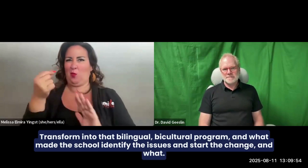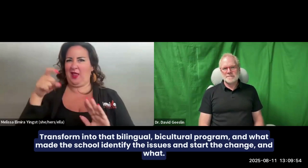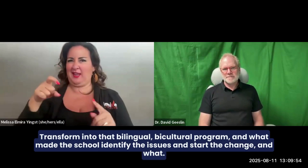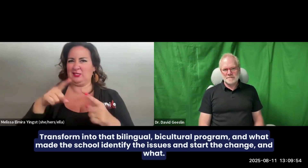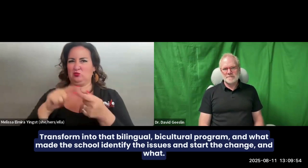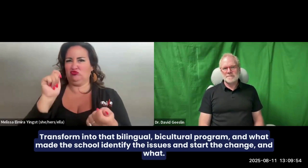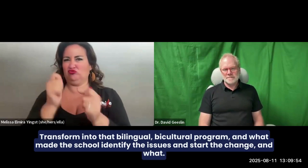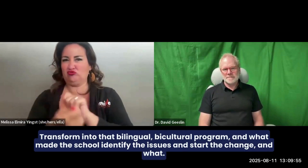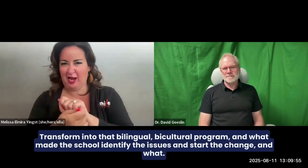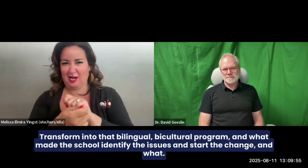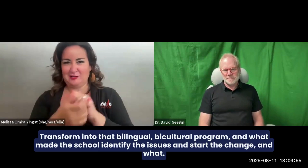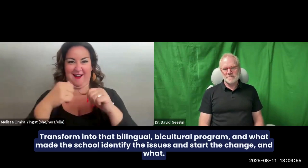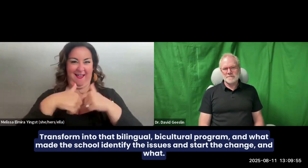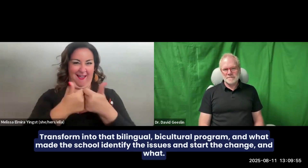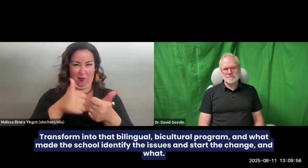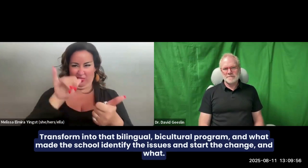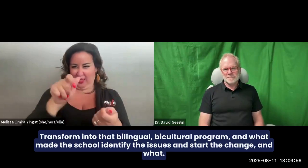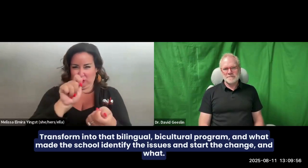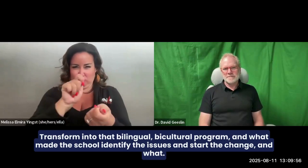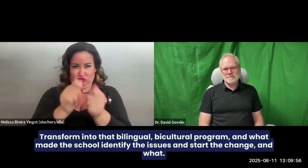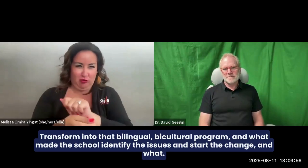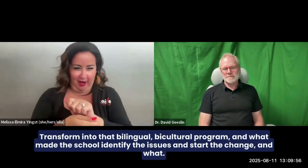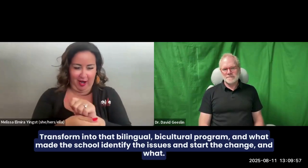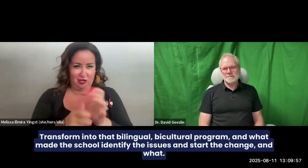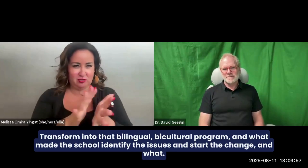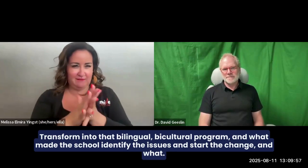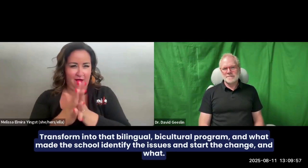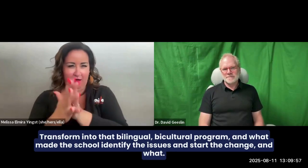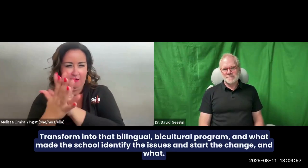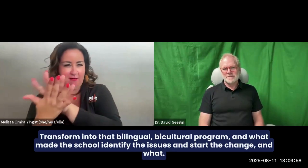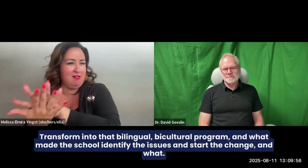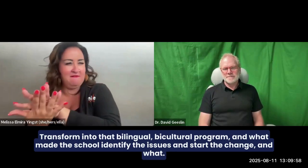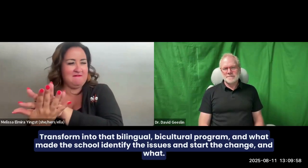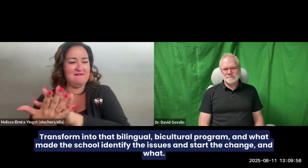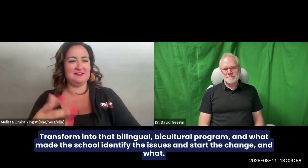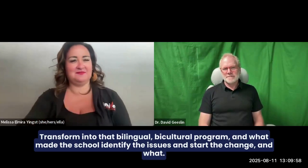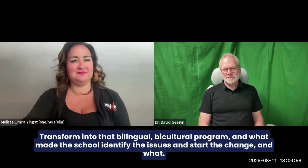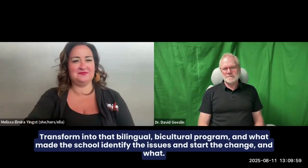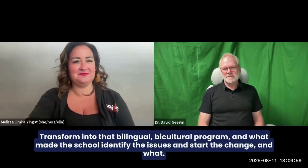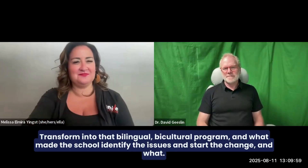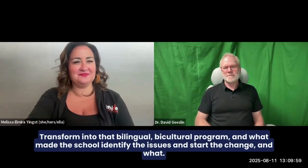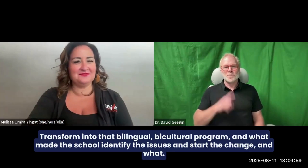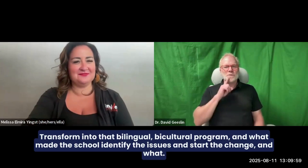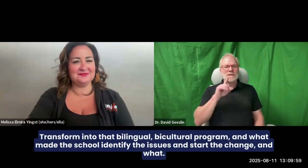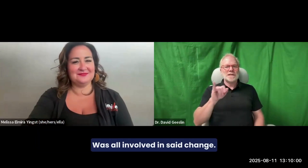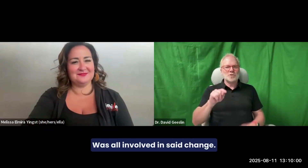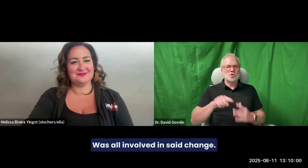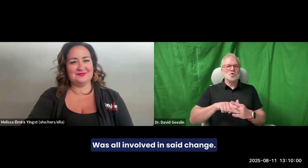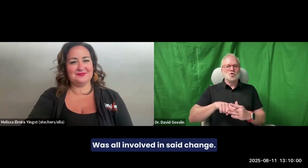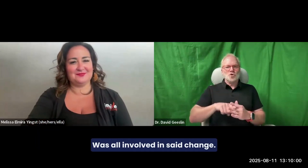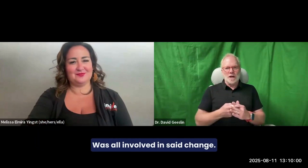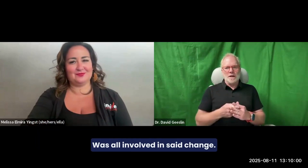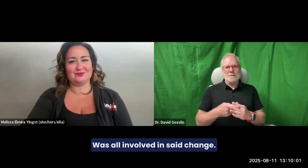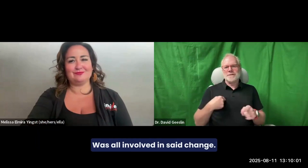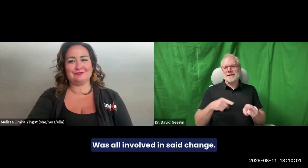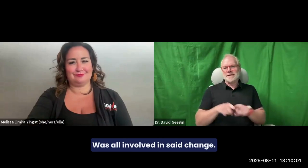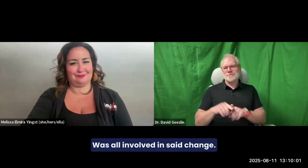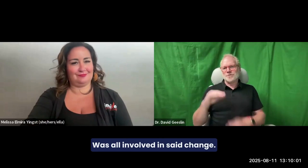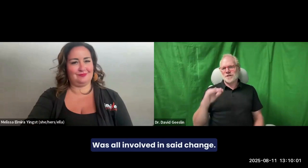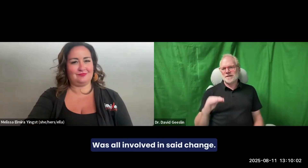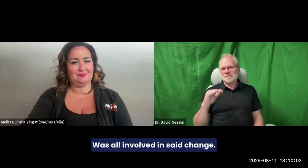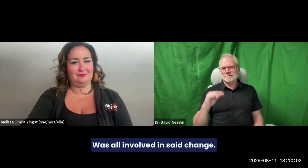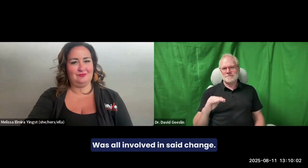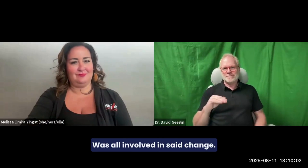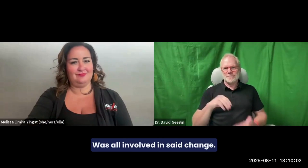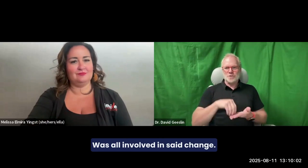and what made the school identify the issues and start the change, and what was all involved in